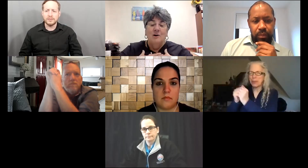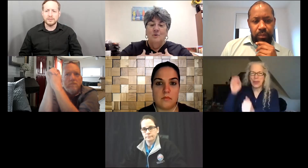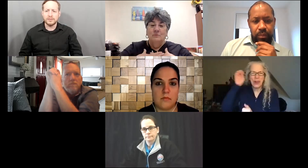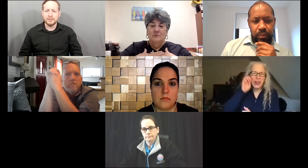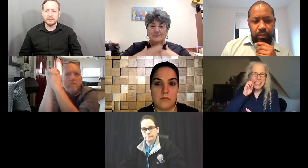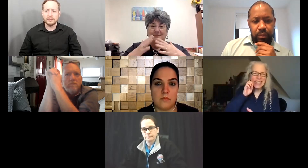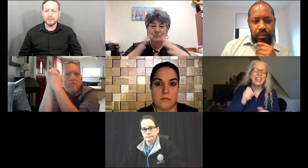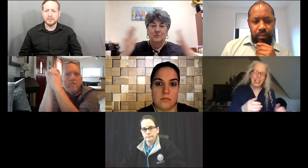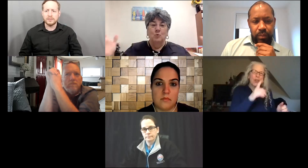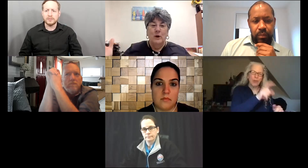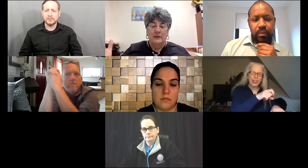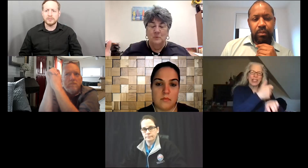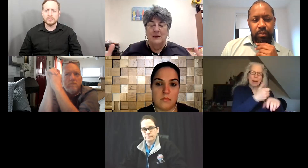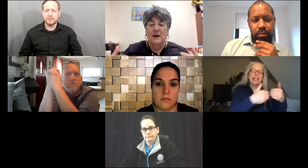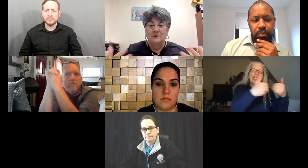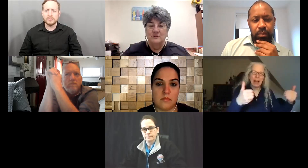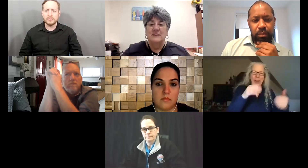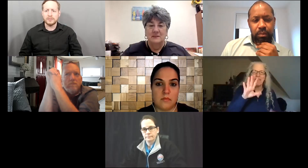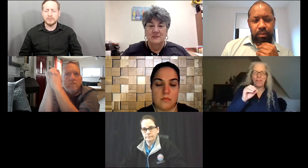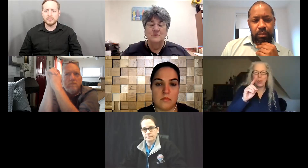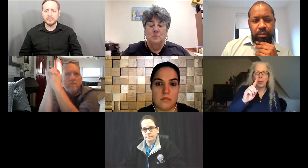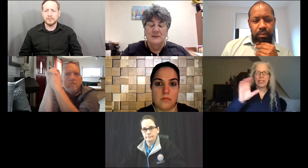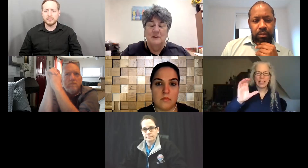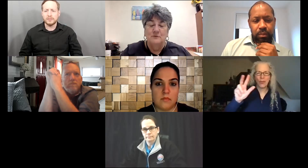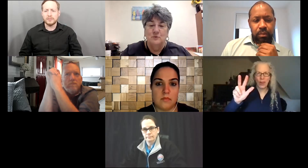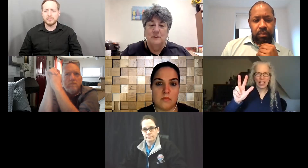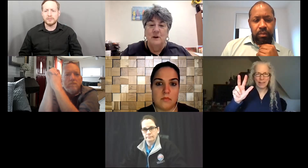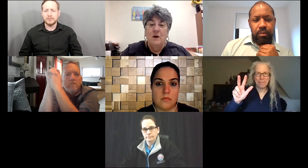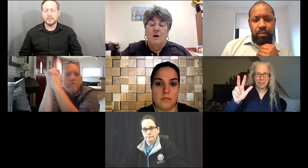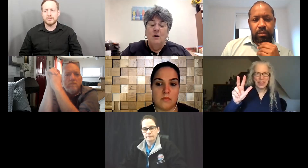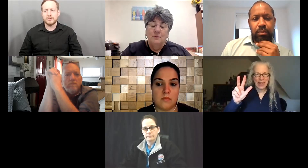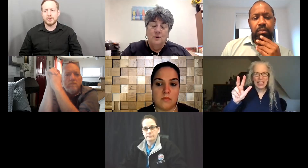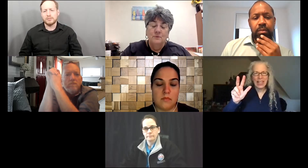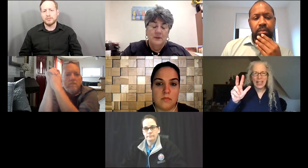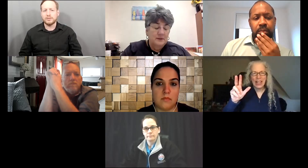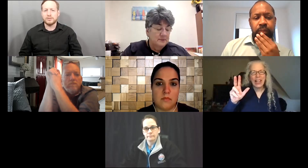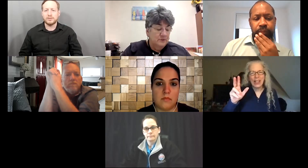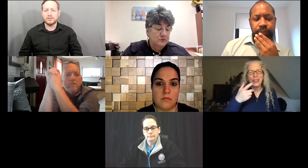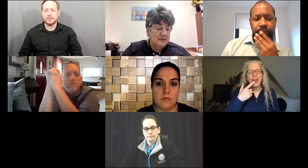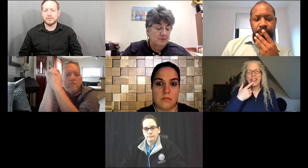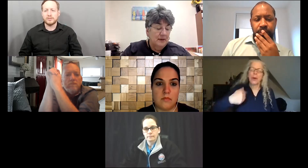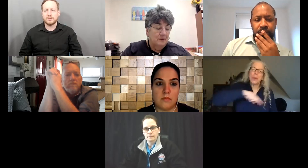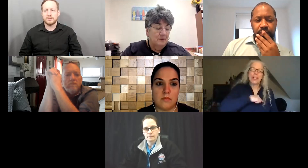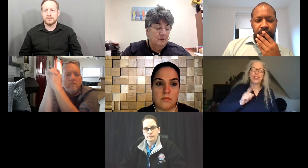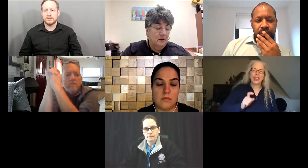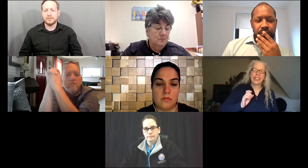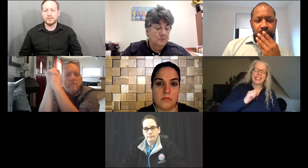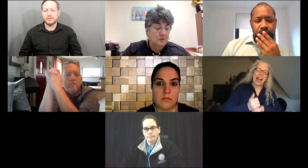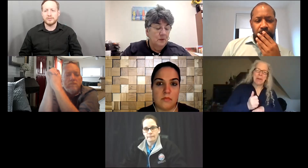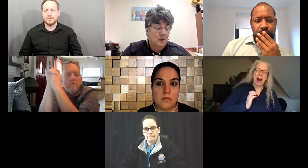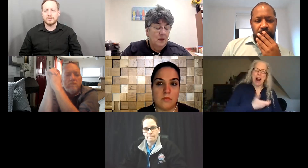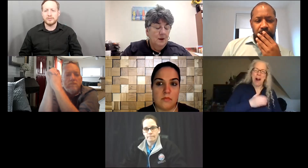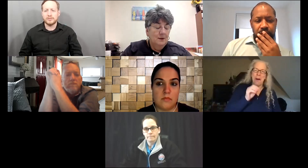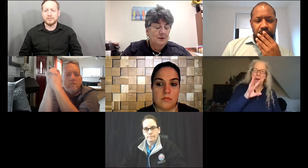say our own, the royal we. I understand that this will be deaf driven, although it is interesting that